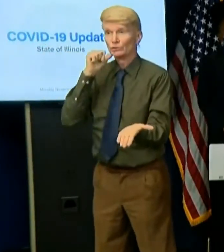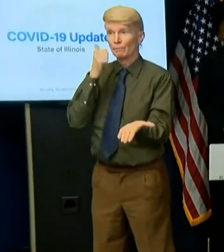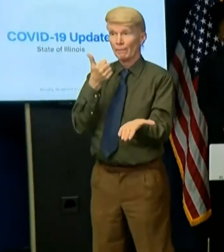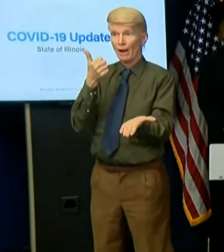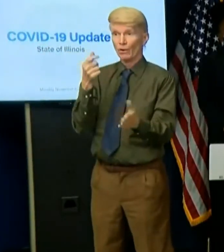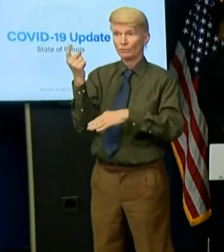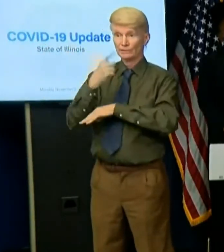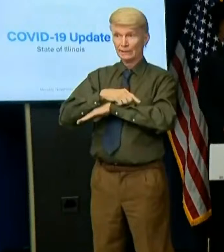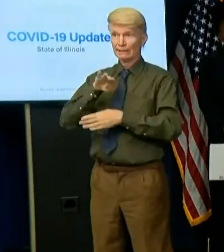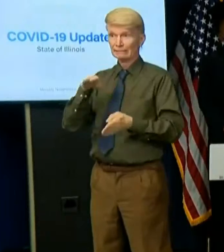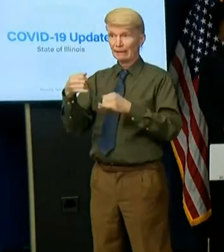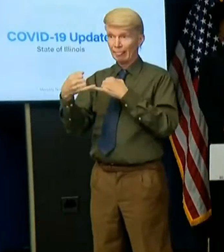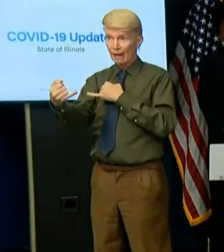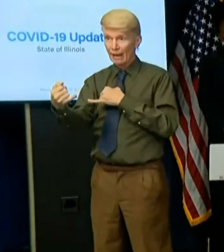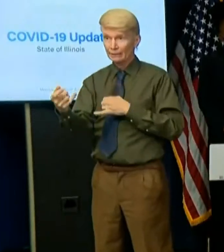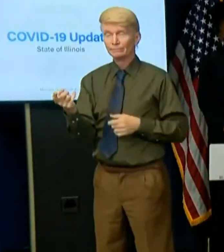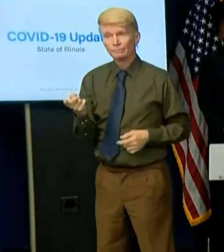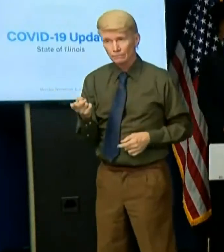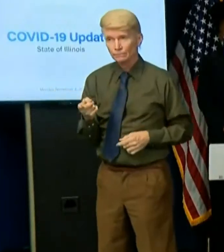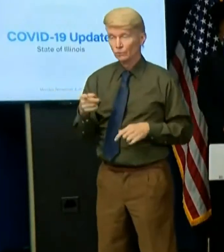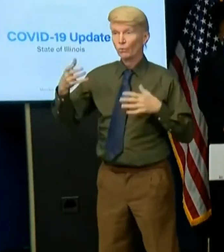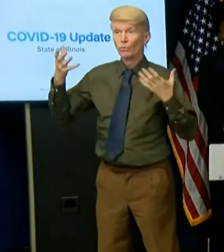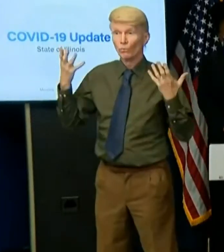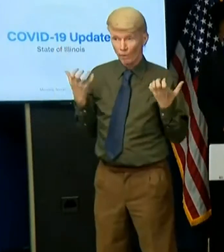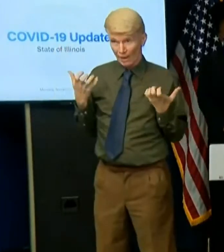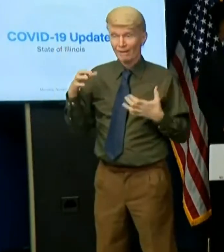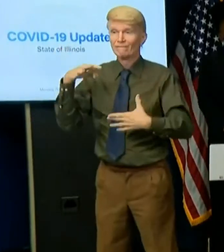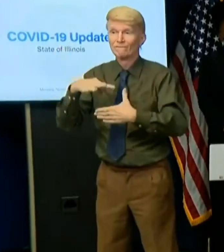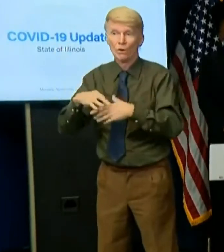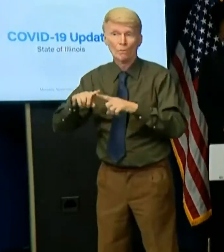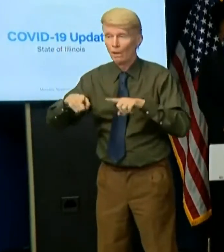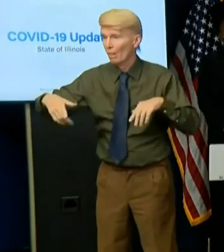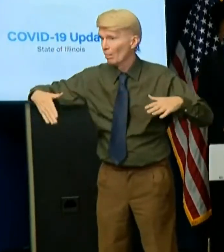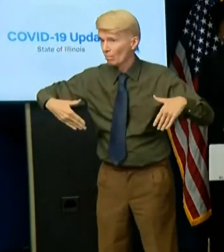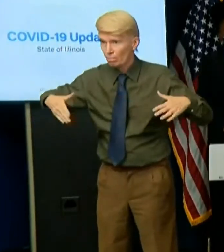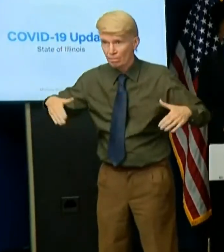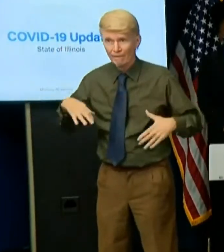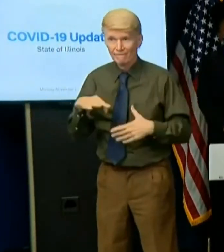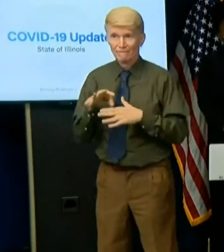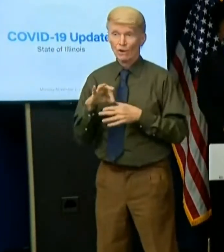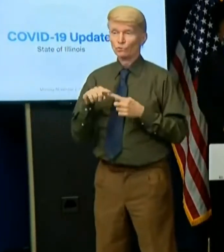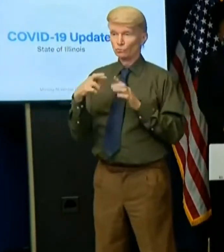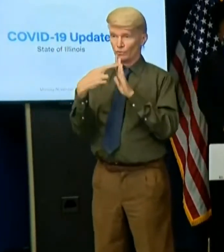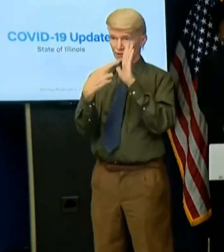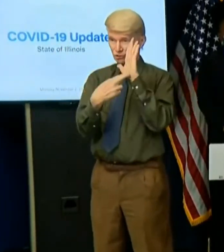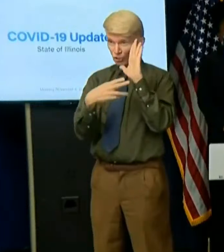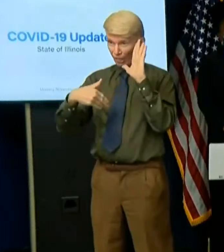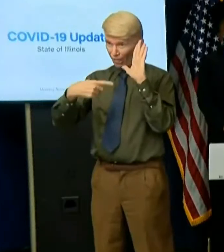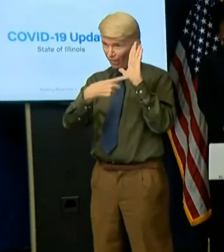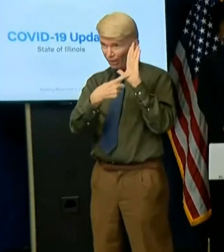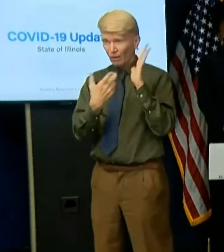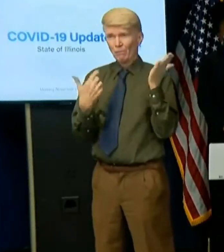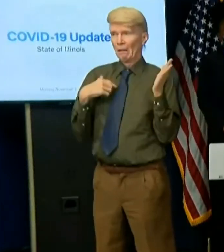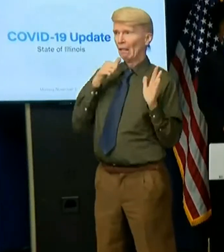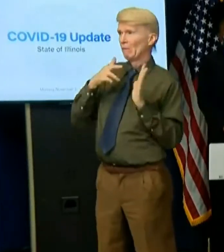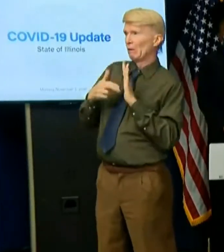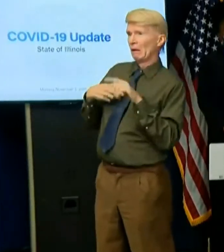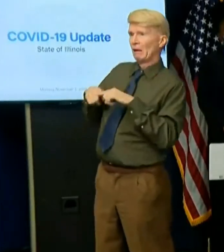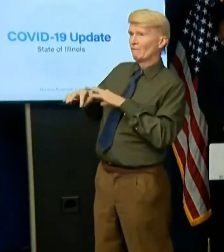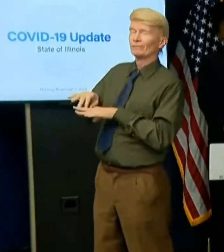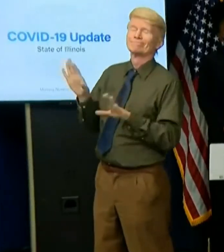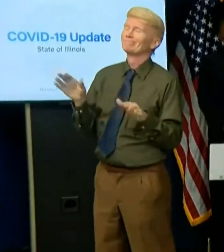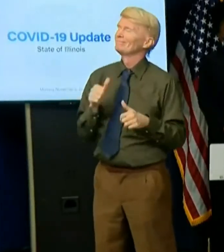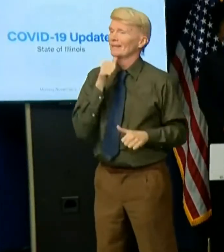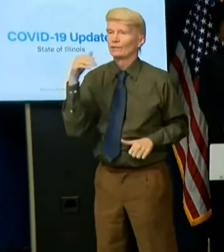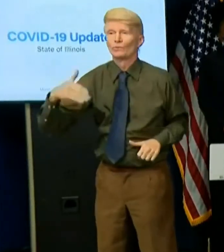tomorrow. If you want to vote but still have not officially registered to vote, it's not too late. You can still just